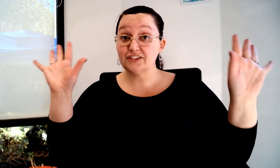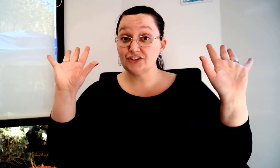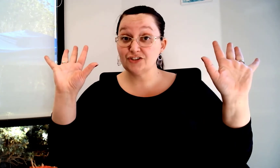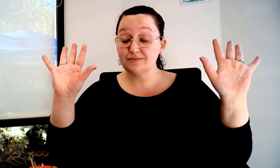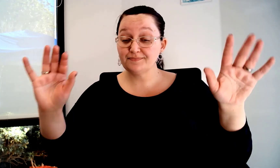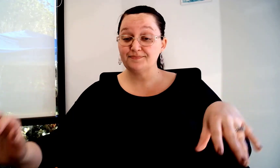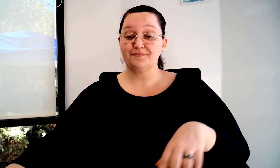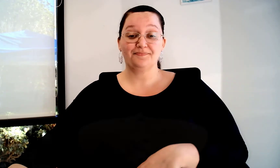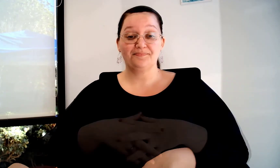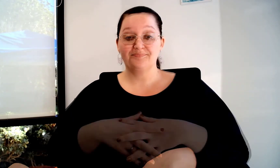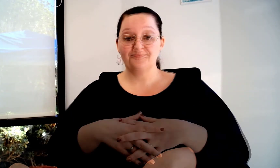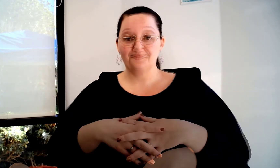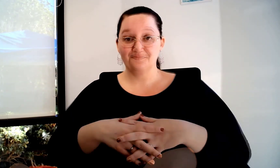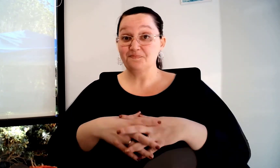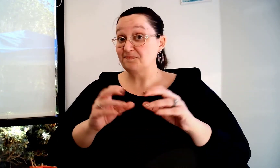finished.